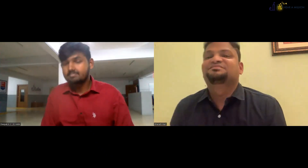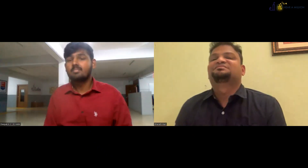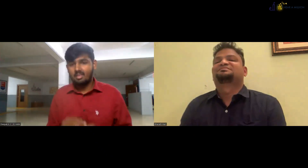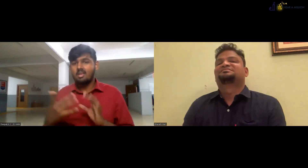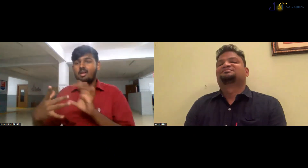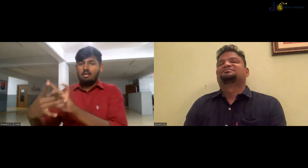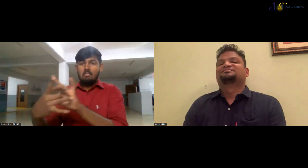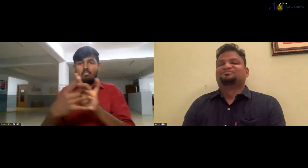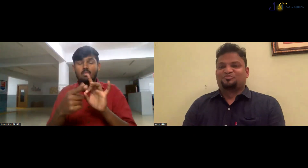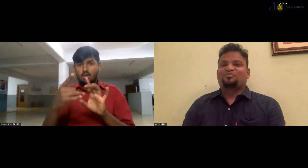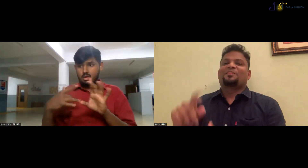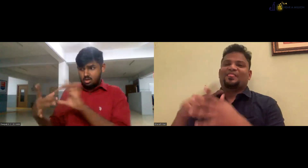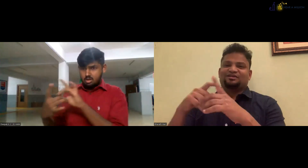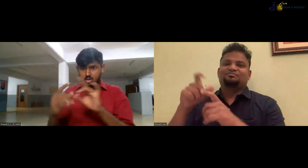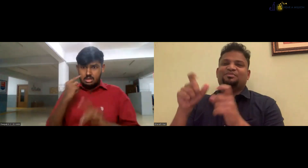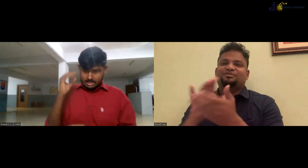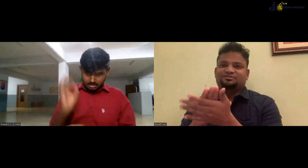and we have noodles as well.